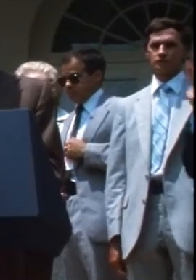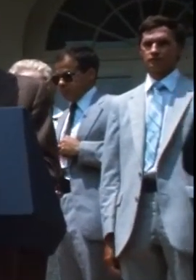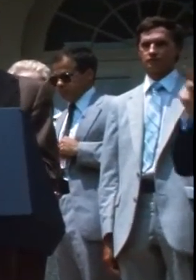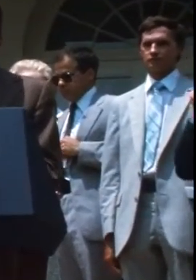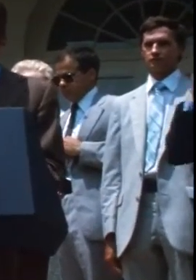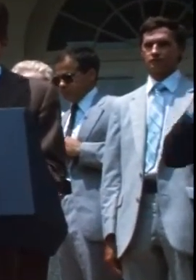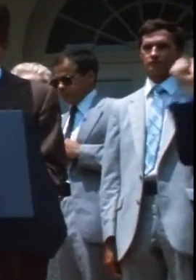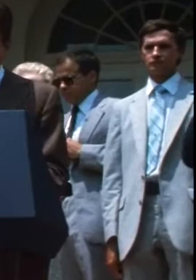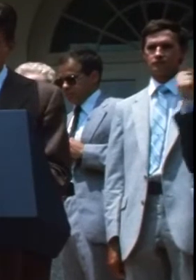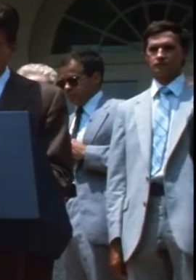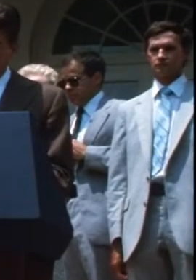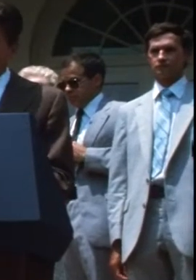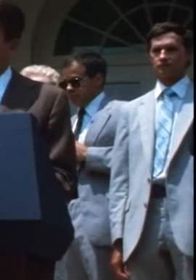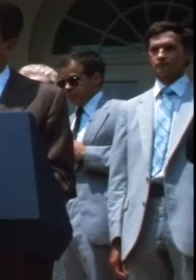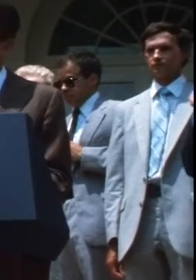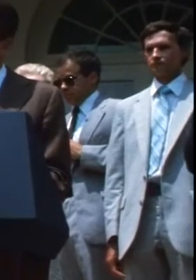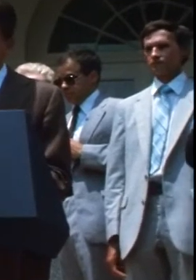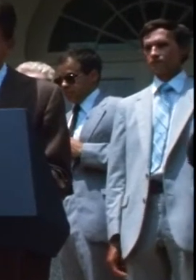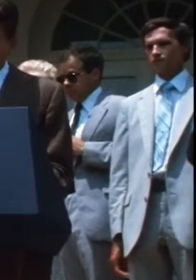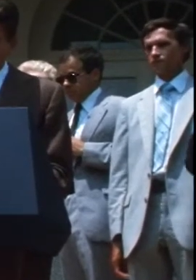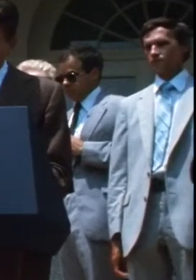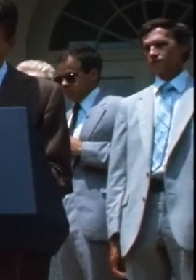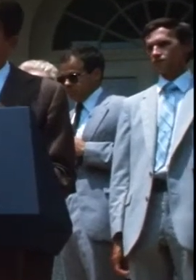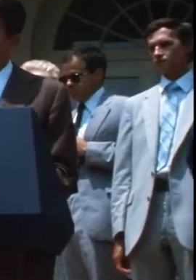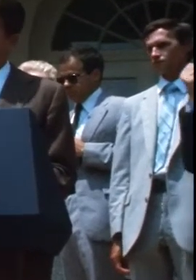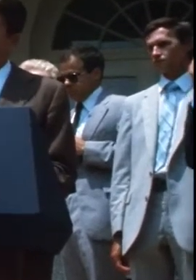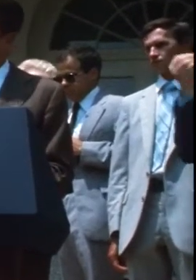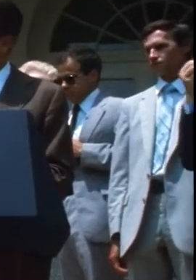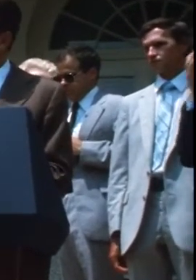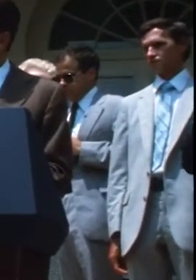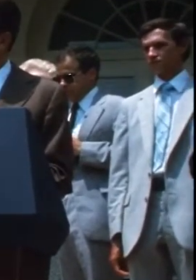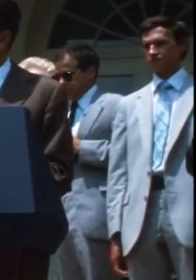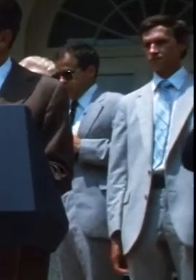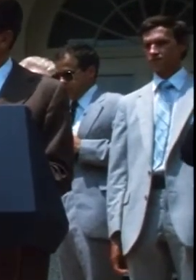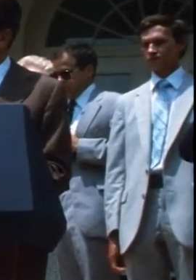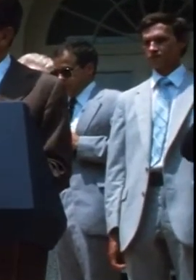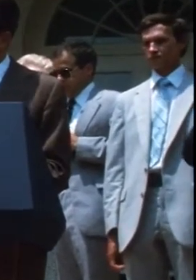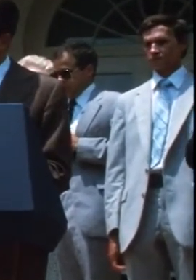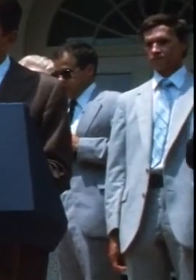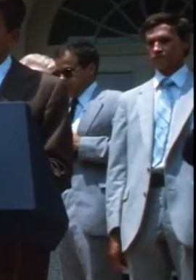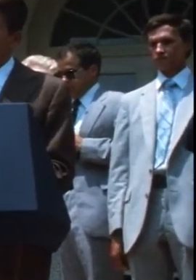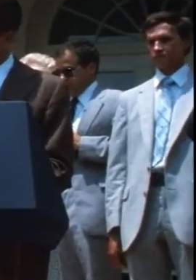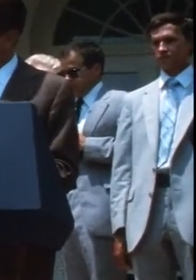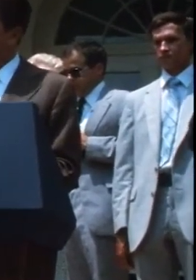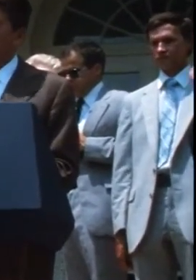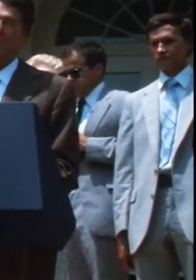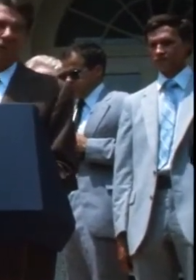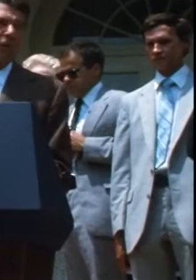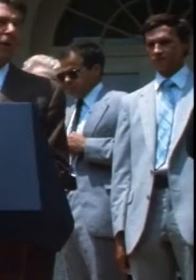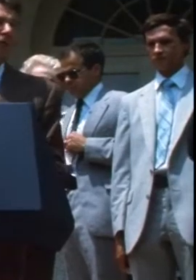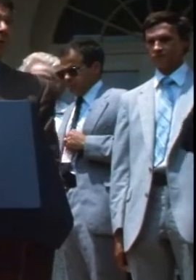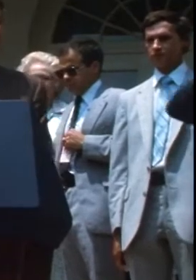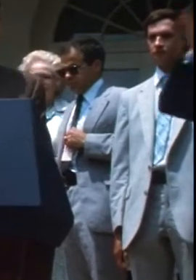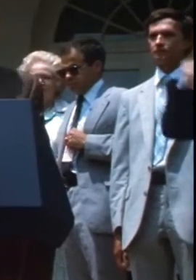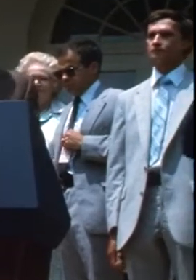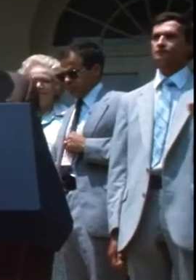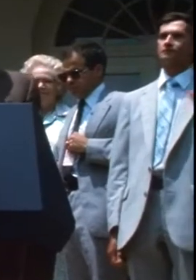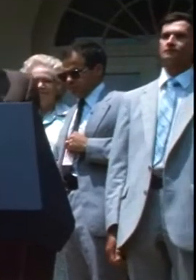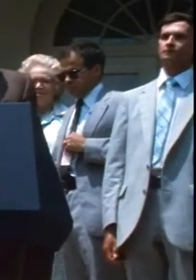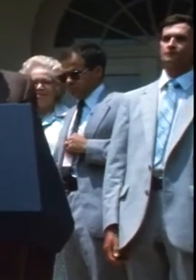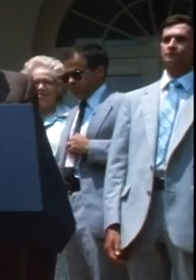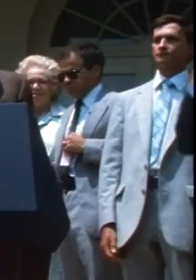citizens than any words can possibly state. So, congratulations, and thanks to all of